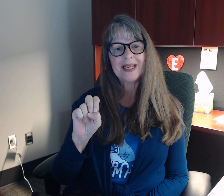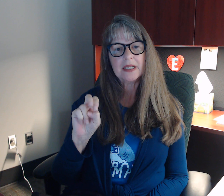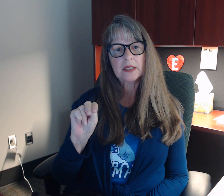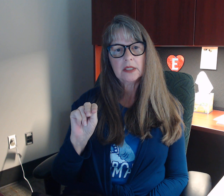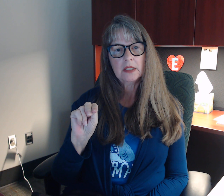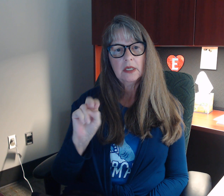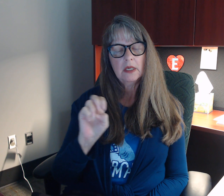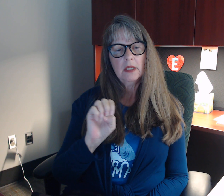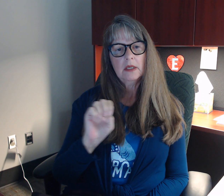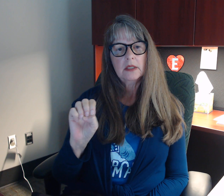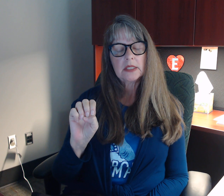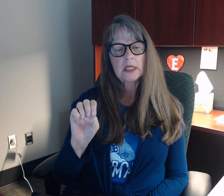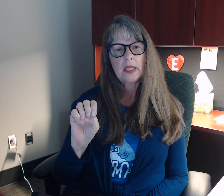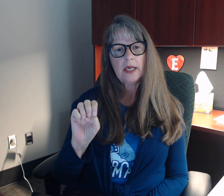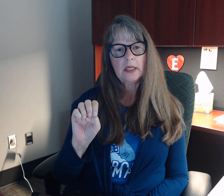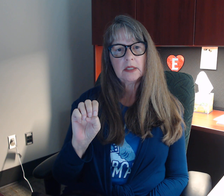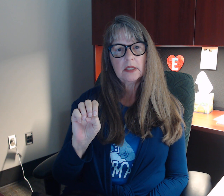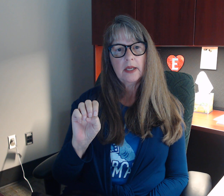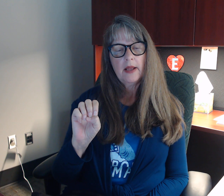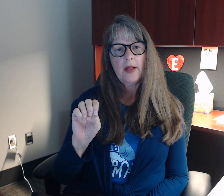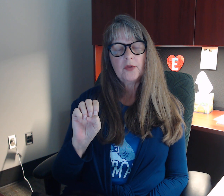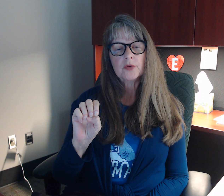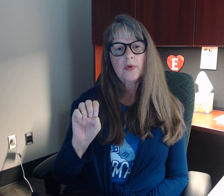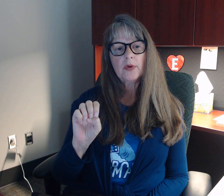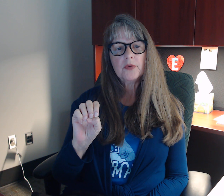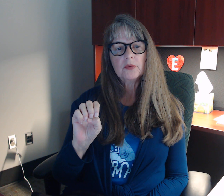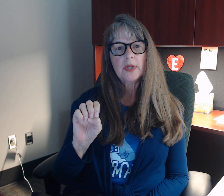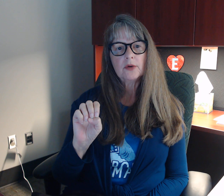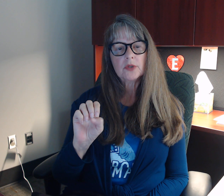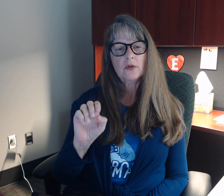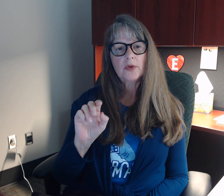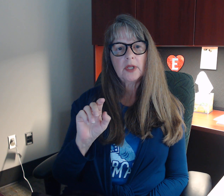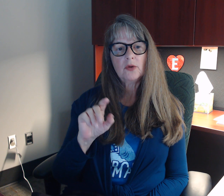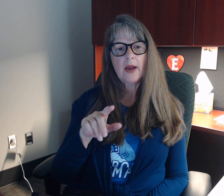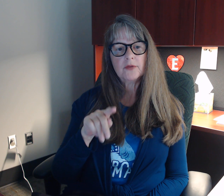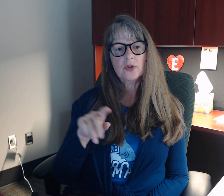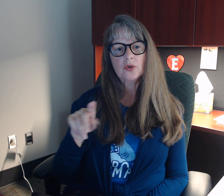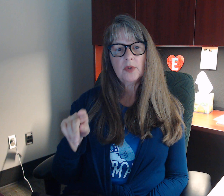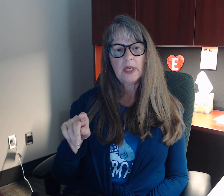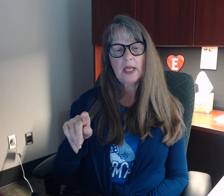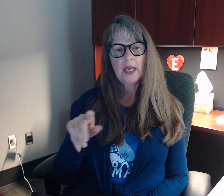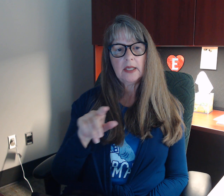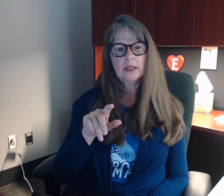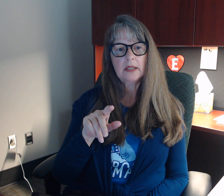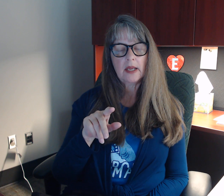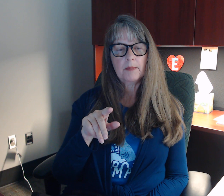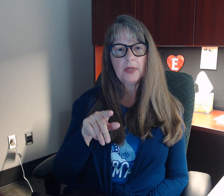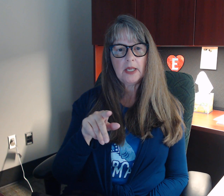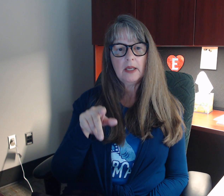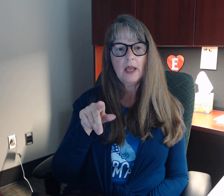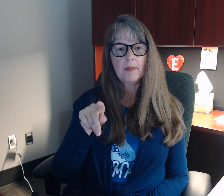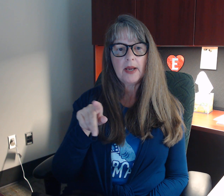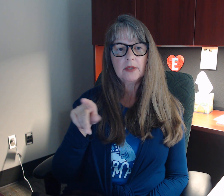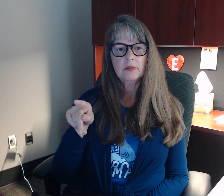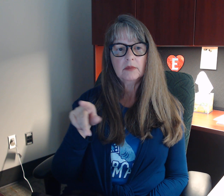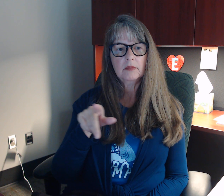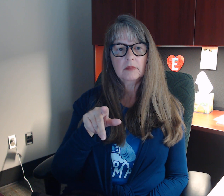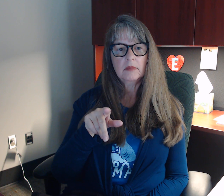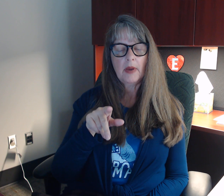it. Slide it. There's very few letters that you feel like you have to do it again, like a P. I'm not